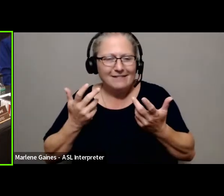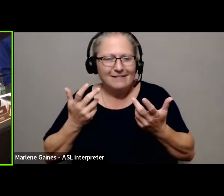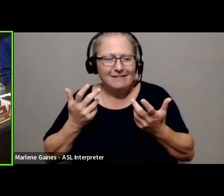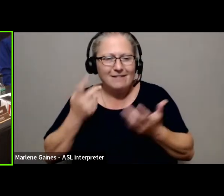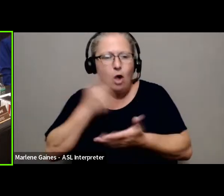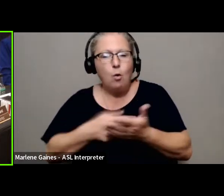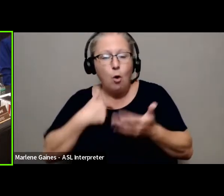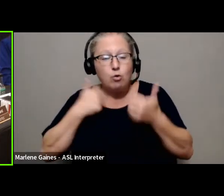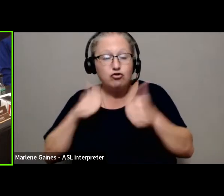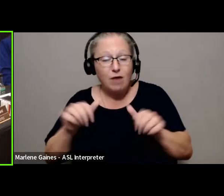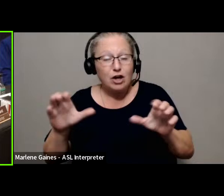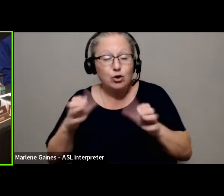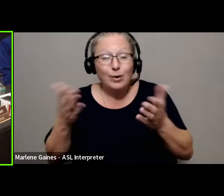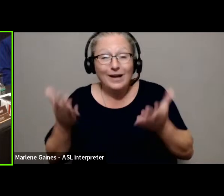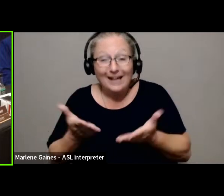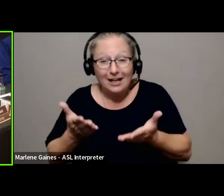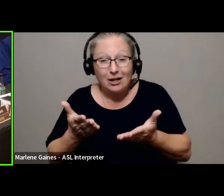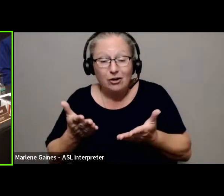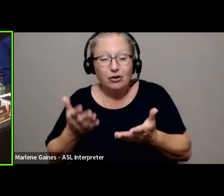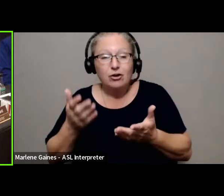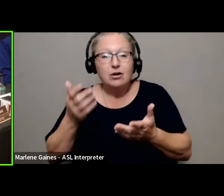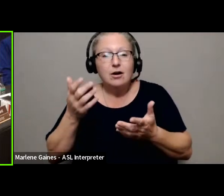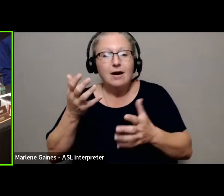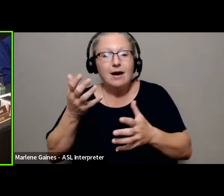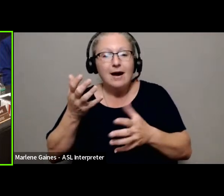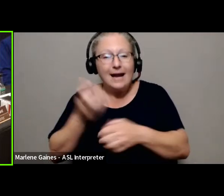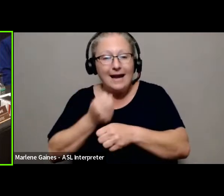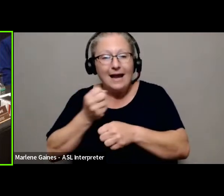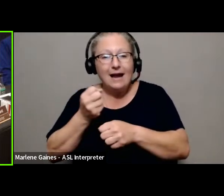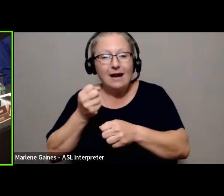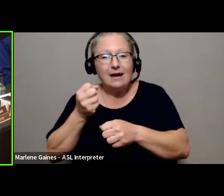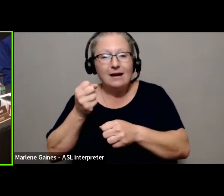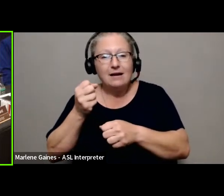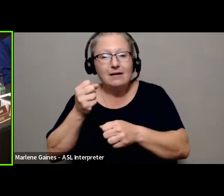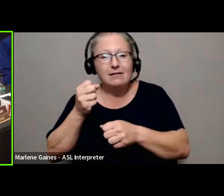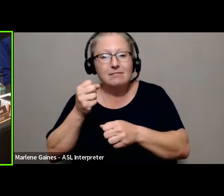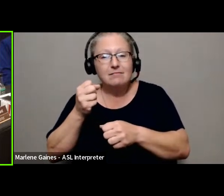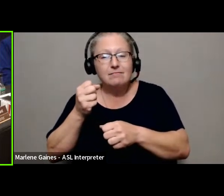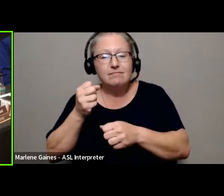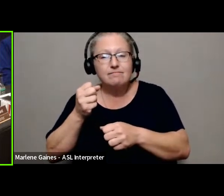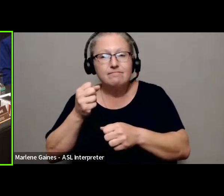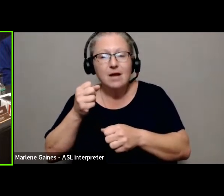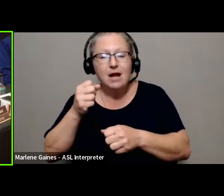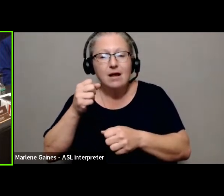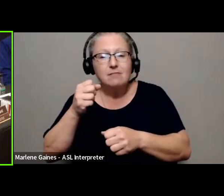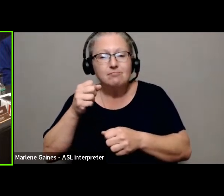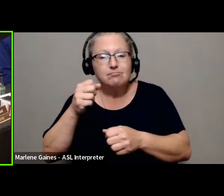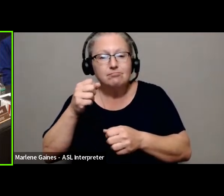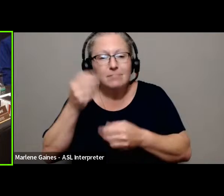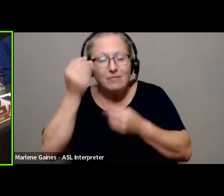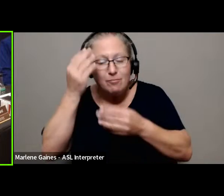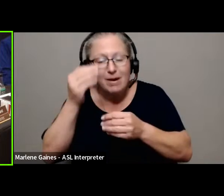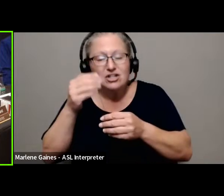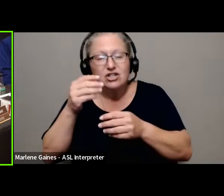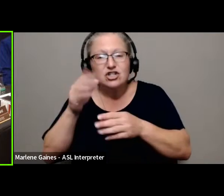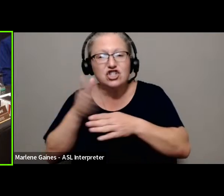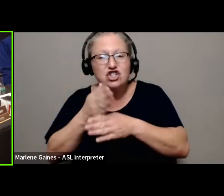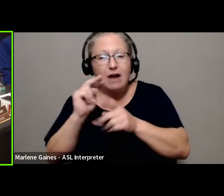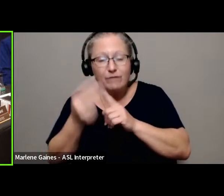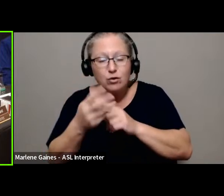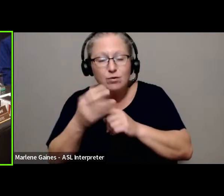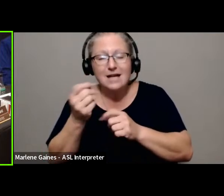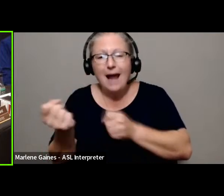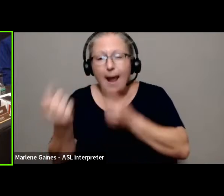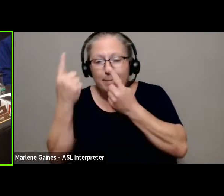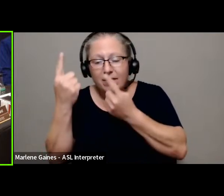what we're trying to do here is to get context, to share views, to get empathy for the shoes the other people